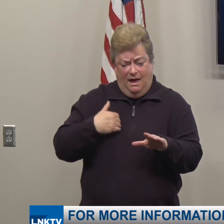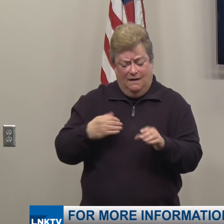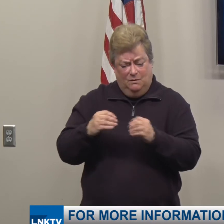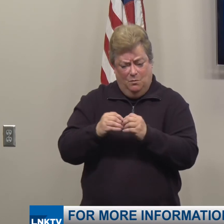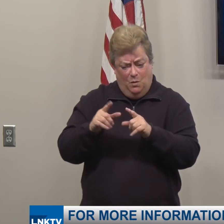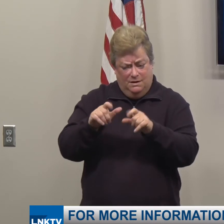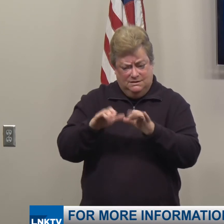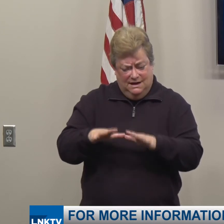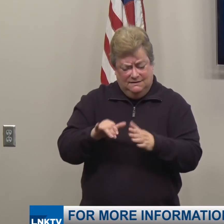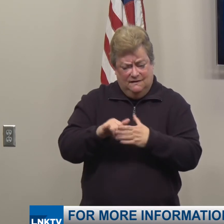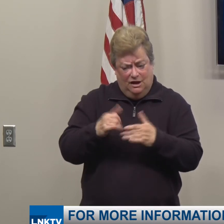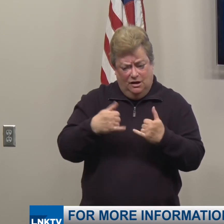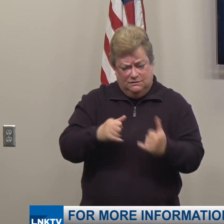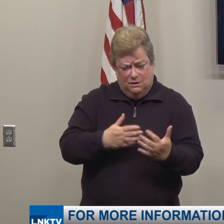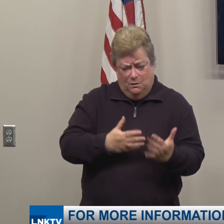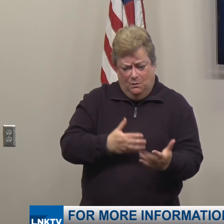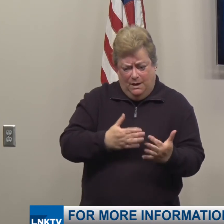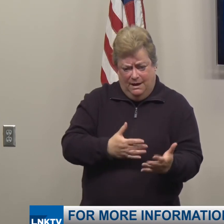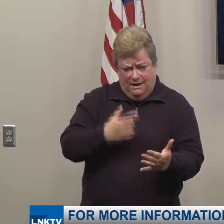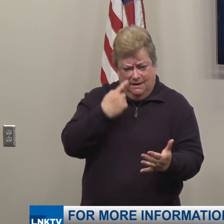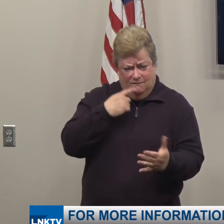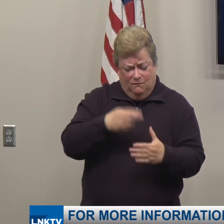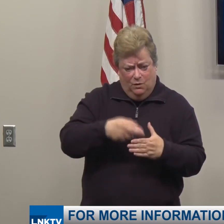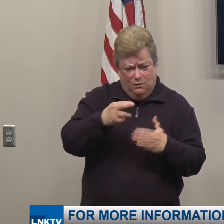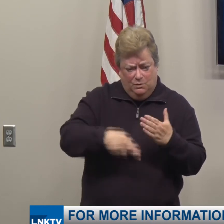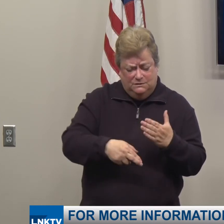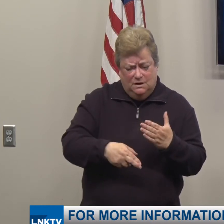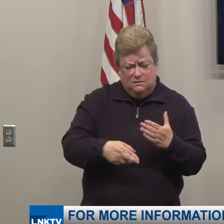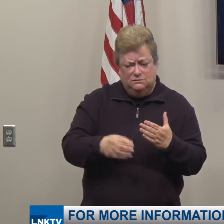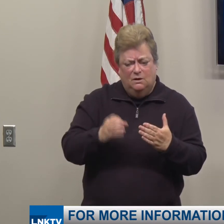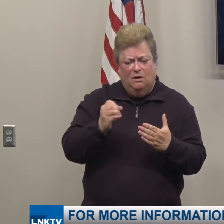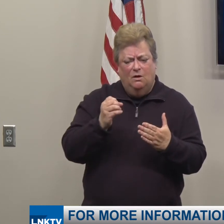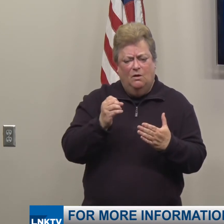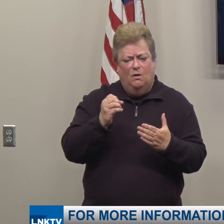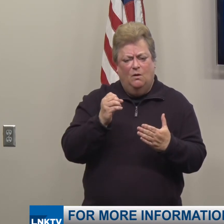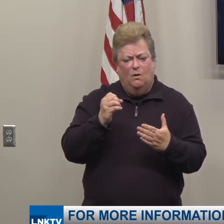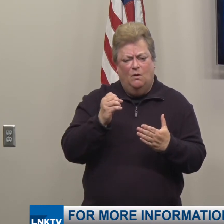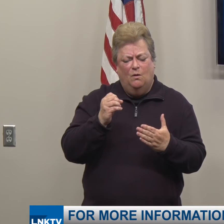still pending that you're waiting to see back on, or